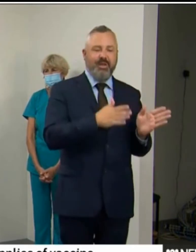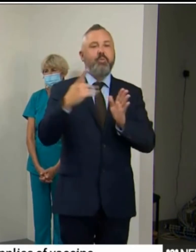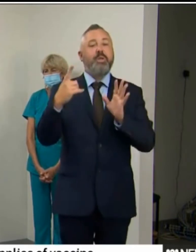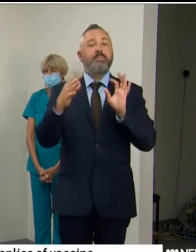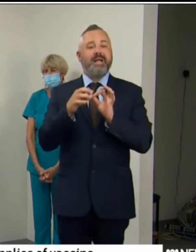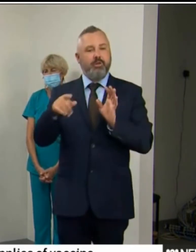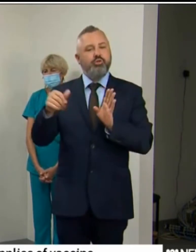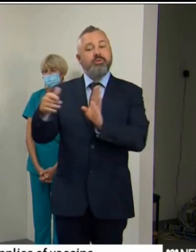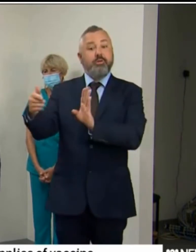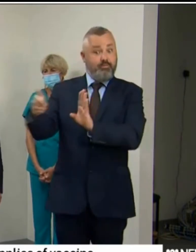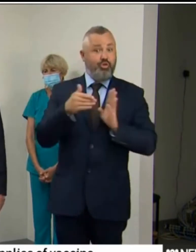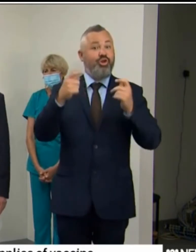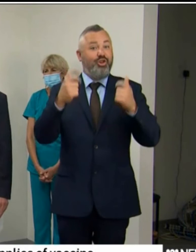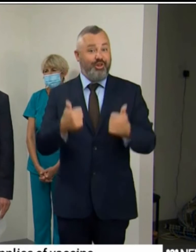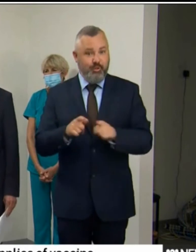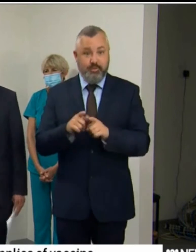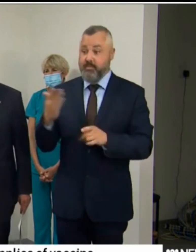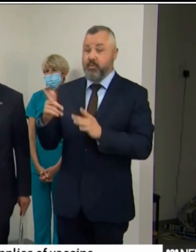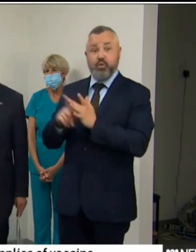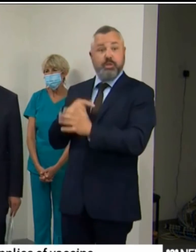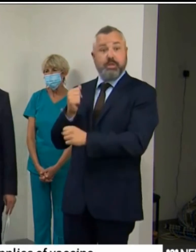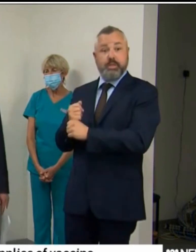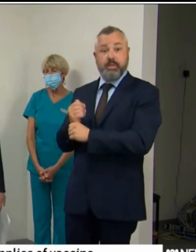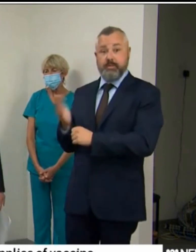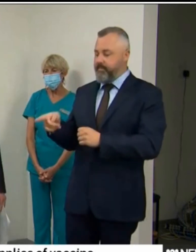ask Julia. That's Claire. Hi, Claire.